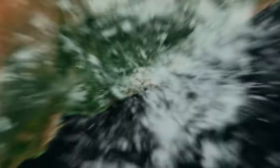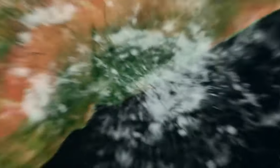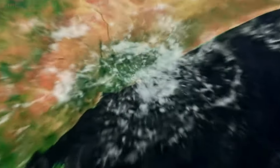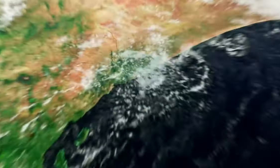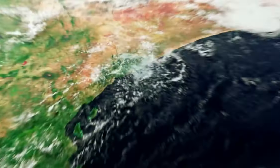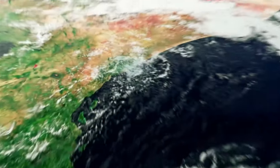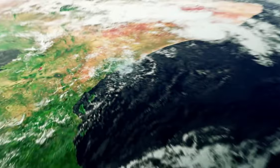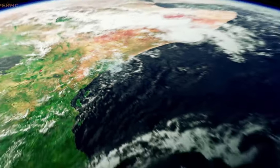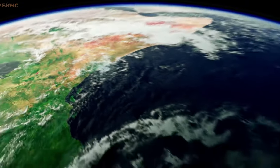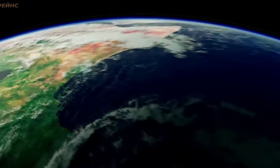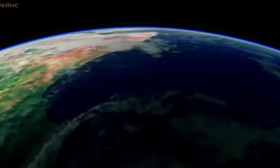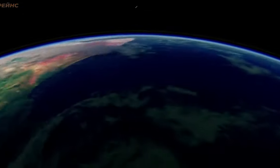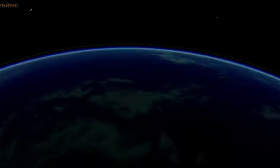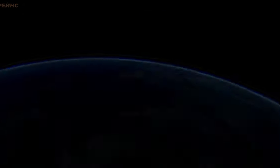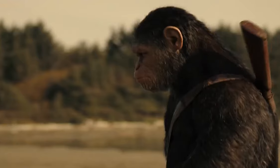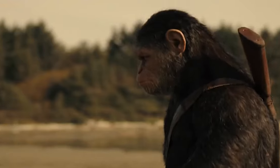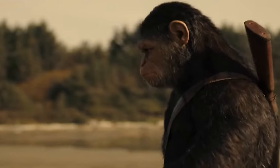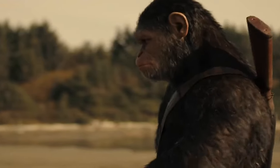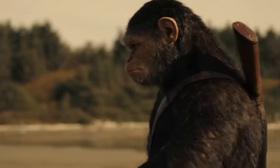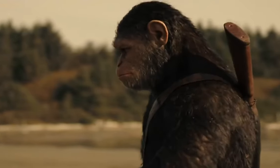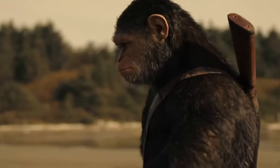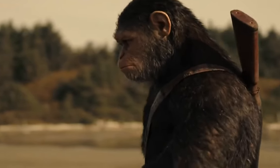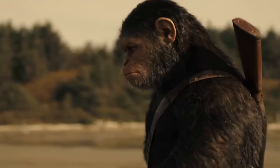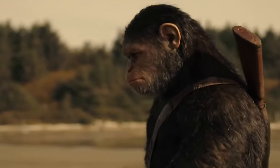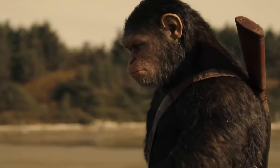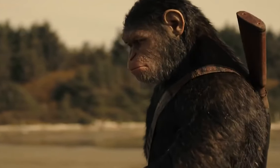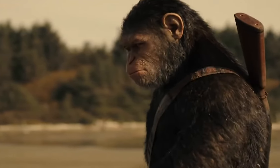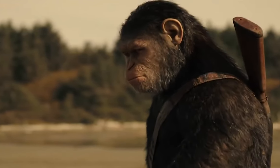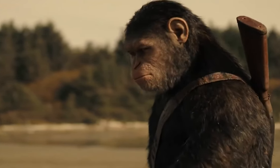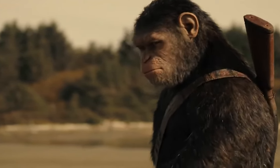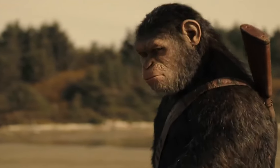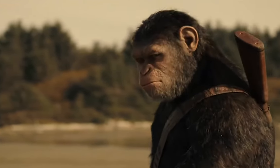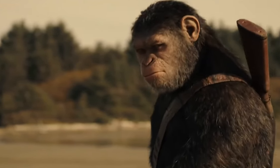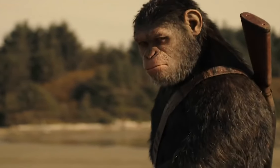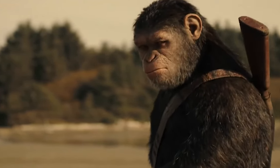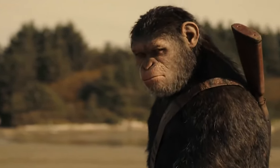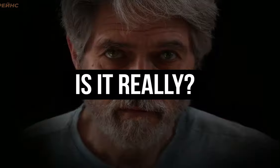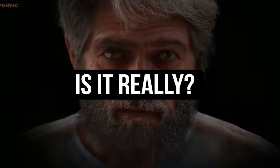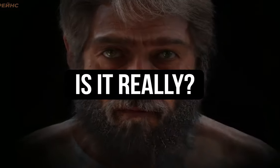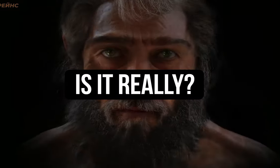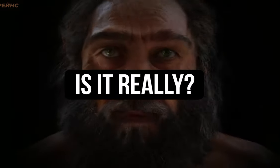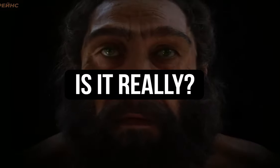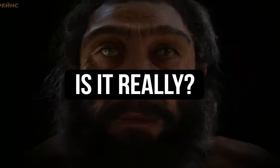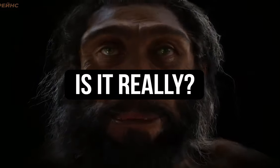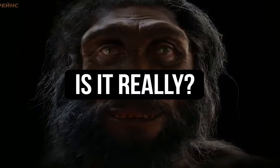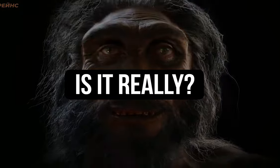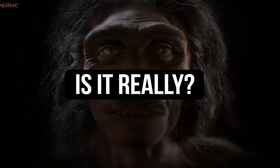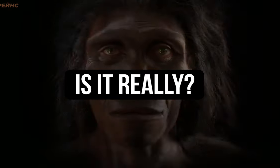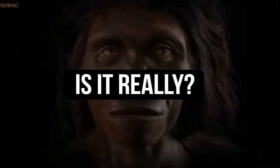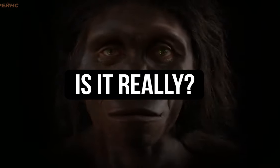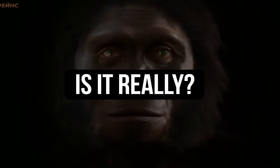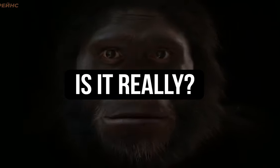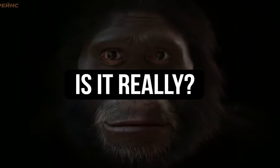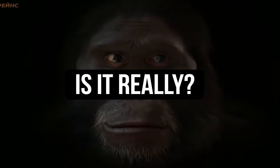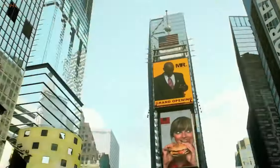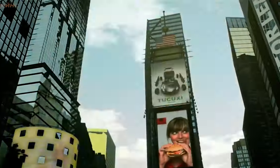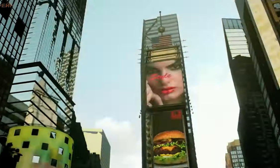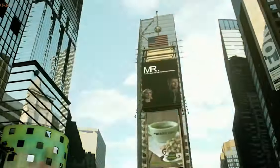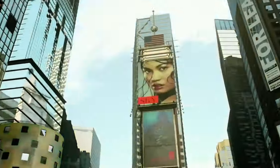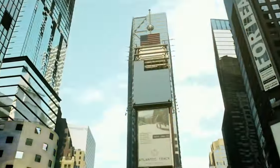human throughout recorded history. But is that really the case? Let's investigate together. For a long time, one of the controversial aspects